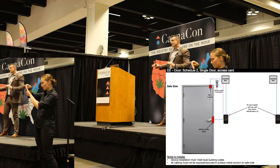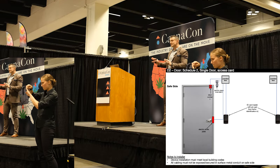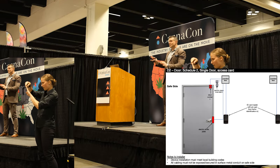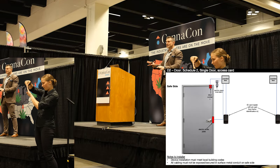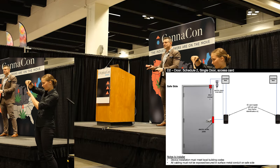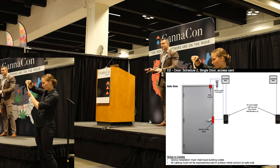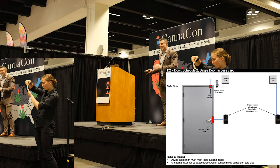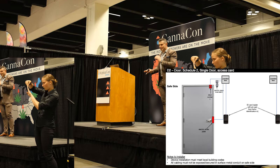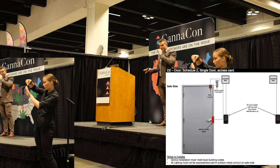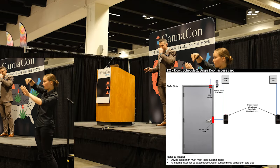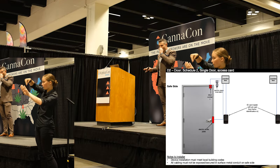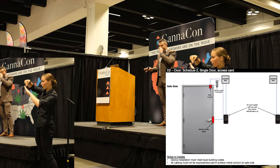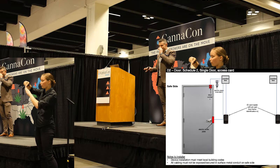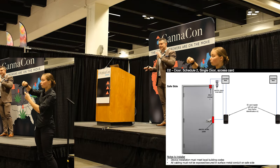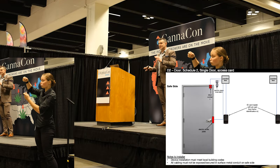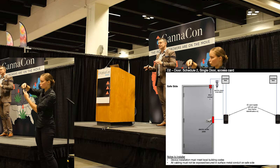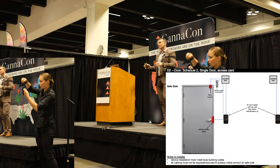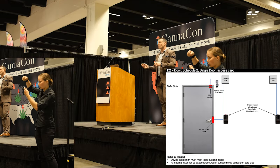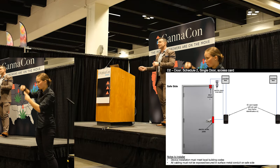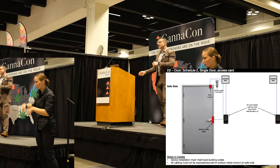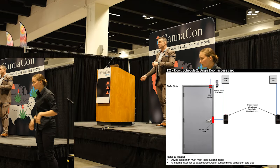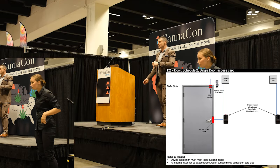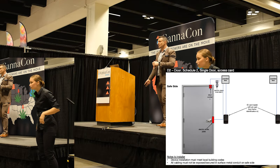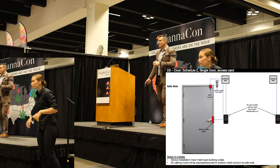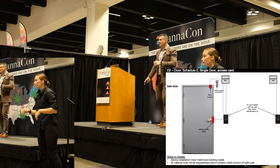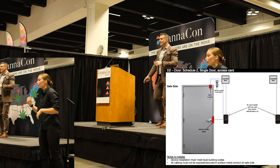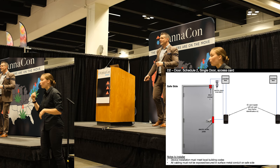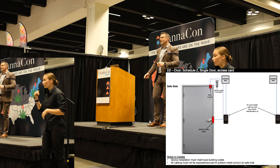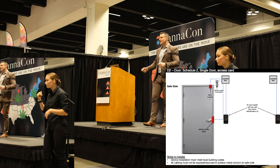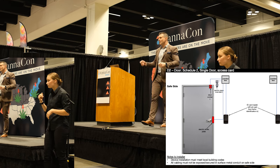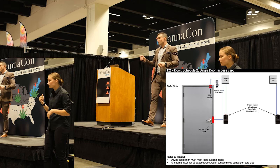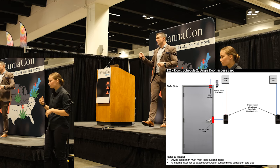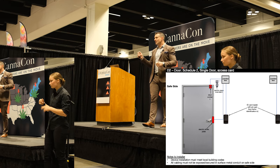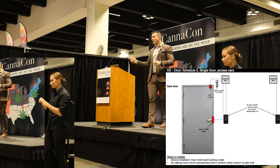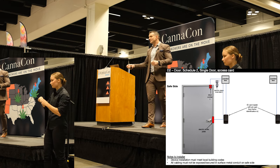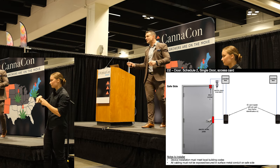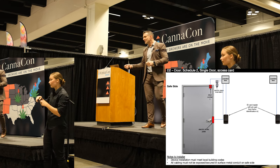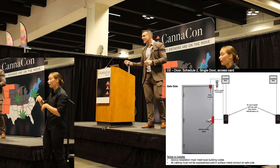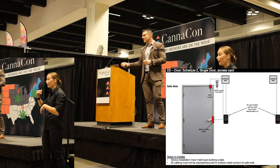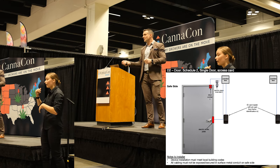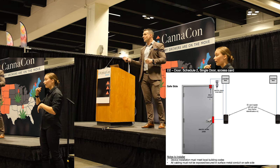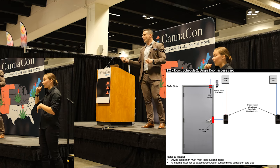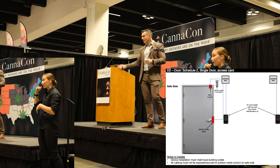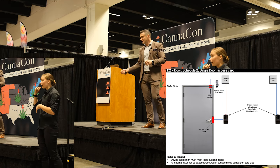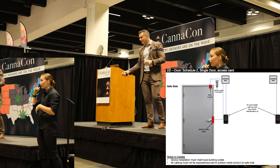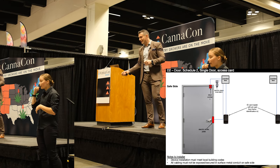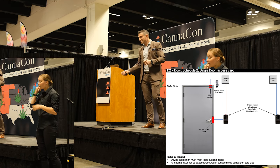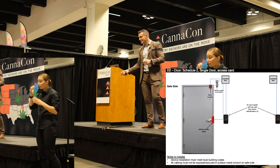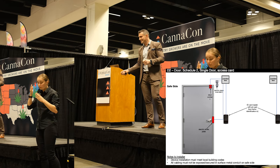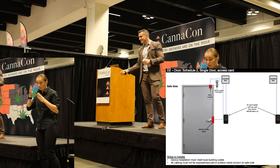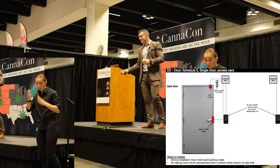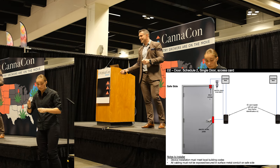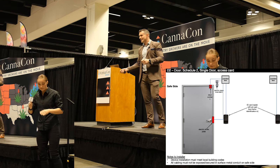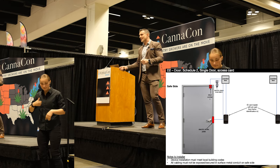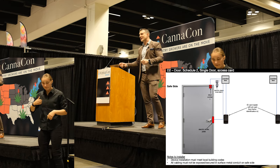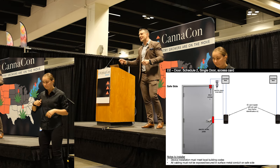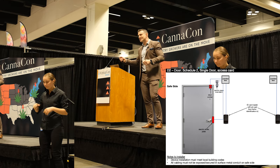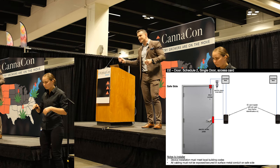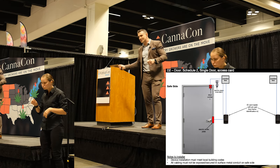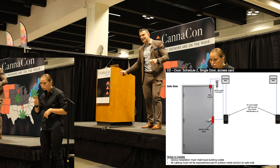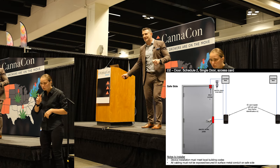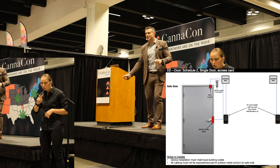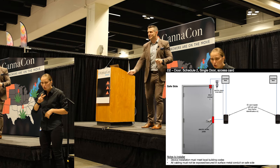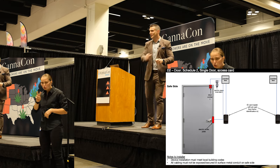The reason something like two-factor is important, because if someone walks up to a door with a card that they found in the parking lot, they